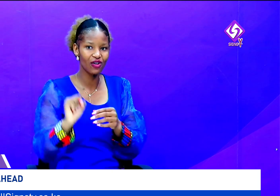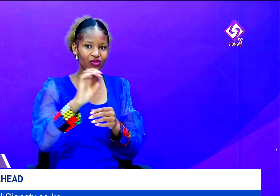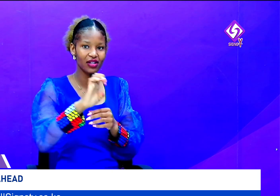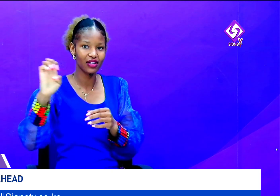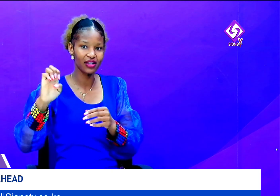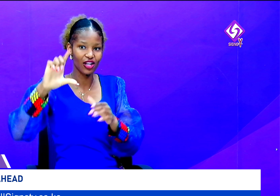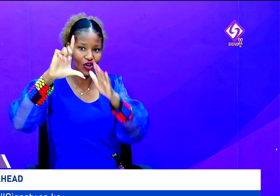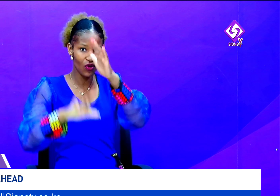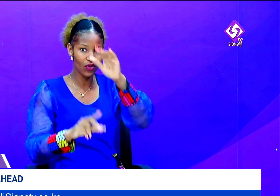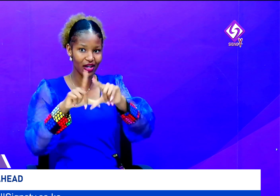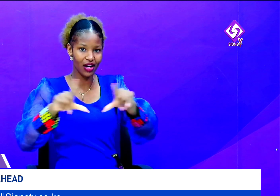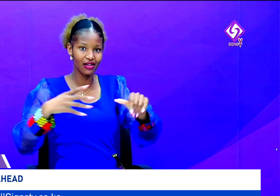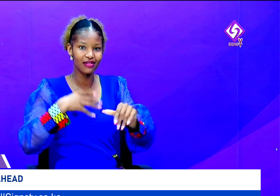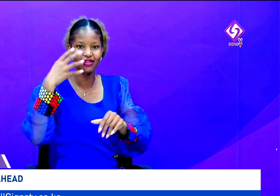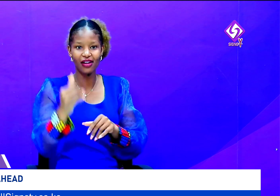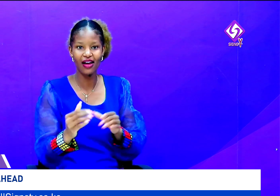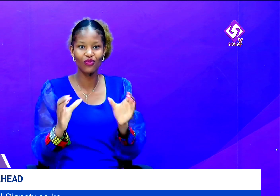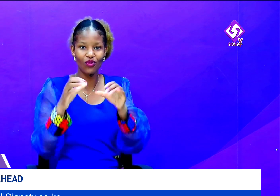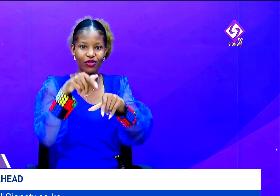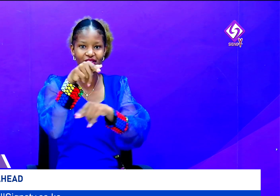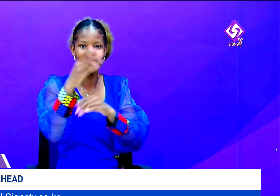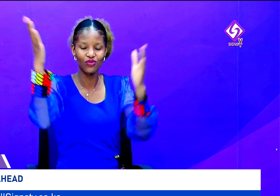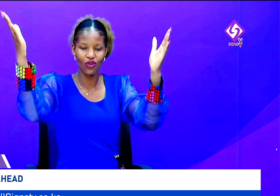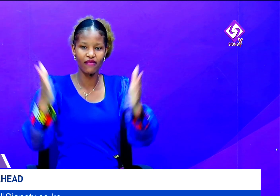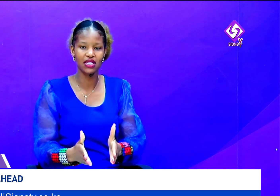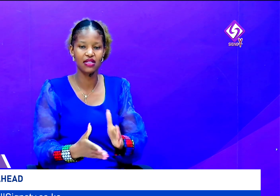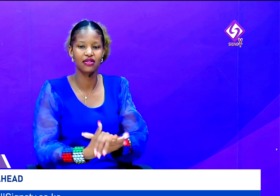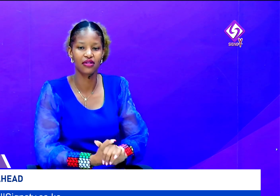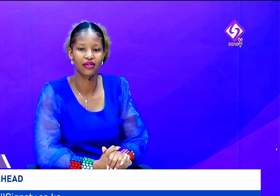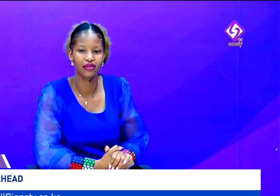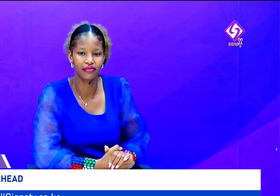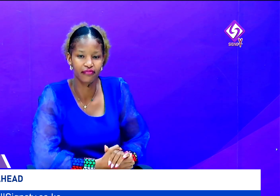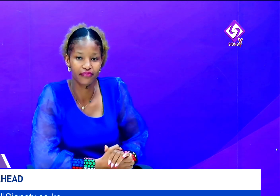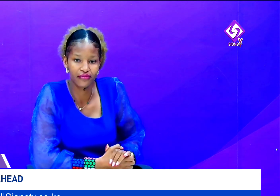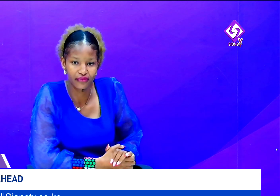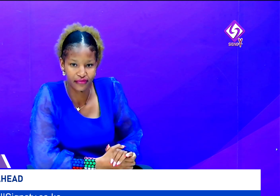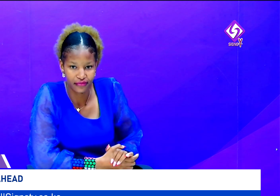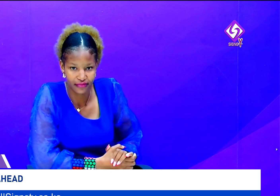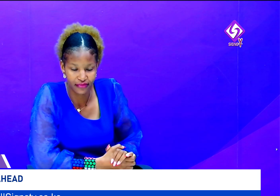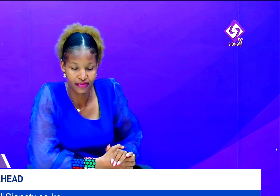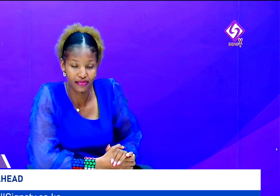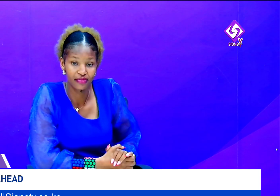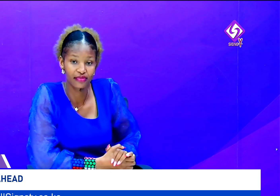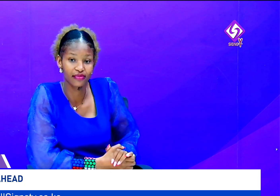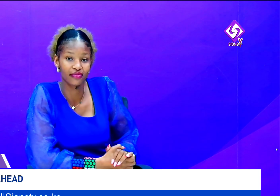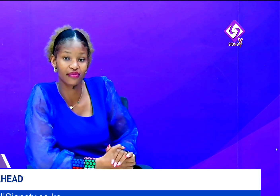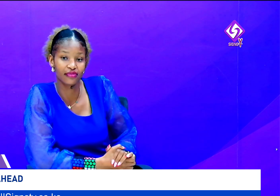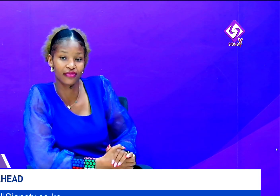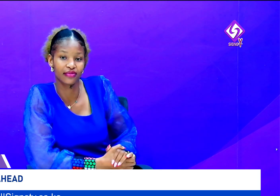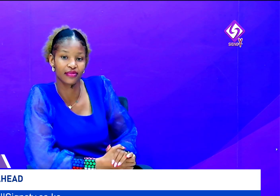intermittently affect the Central Highlands, Western Kenya, the southeastern lowlands, and parts of the